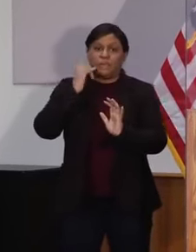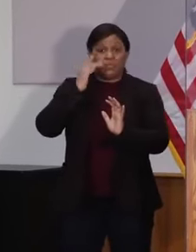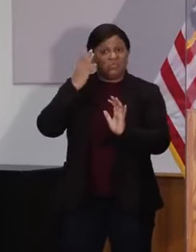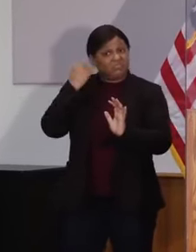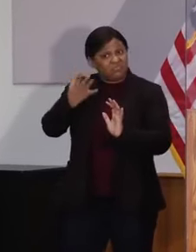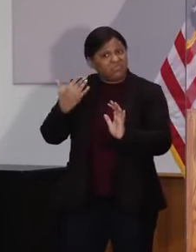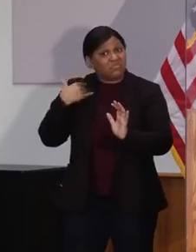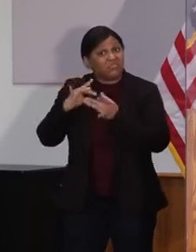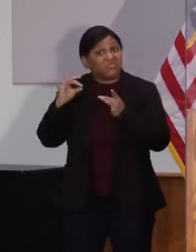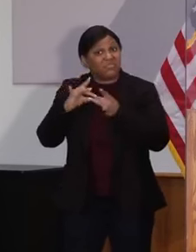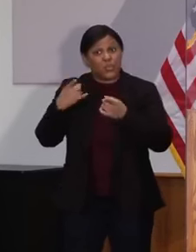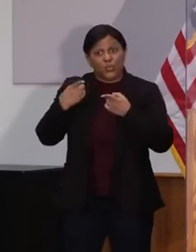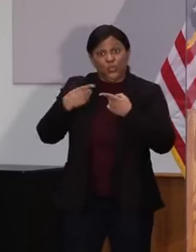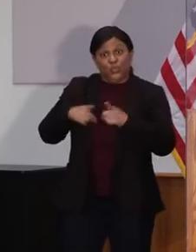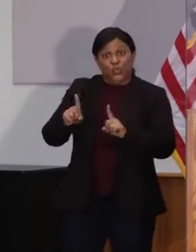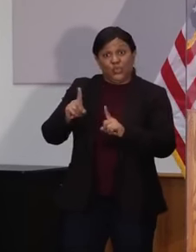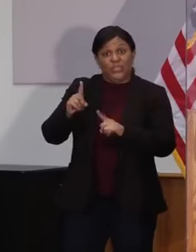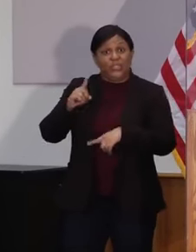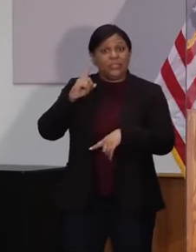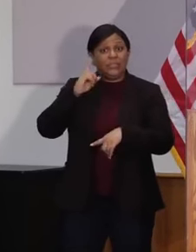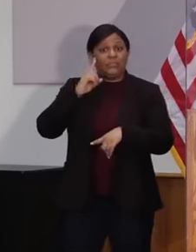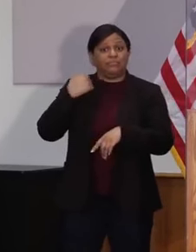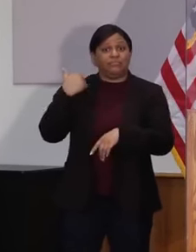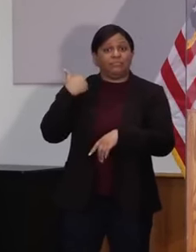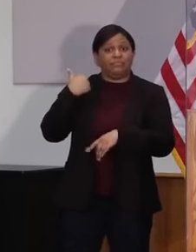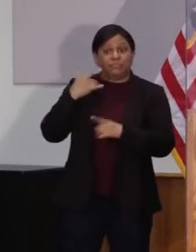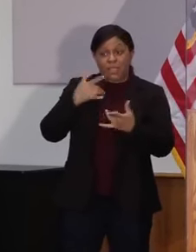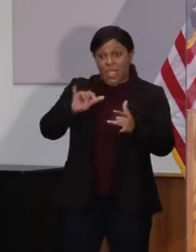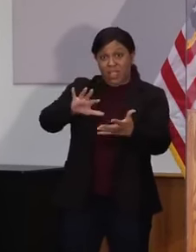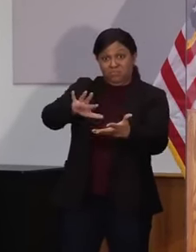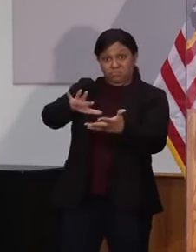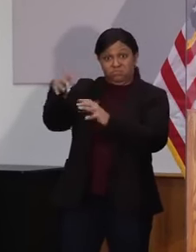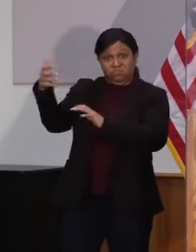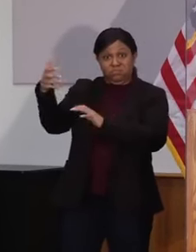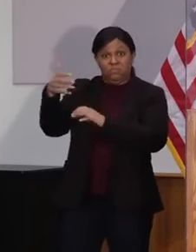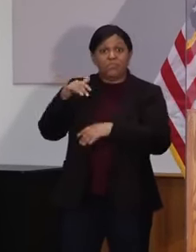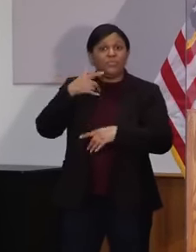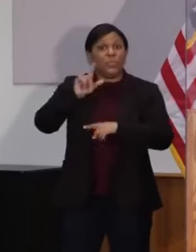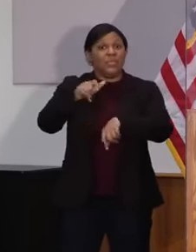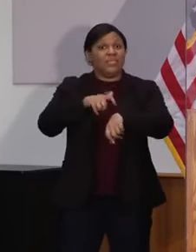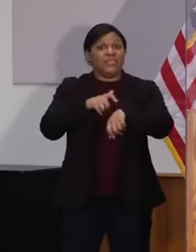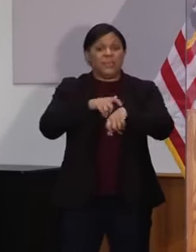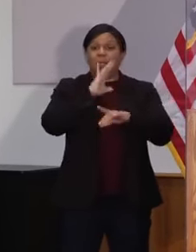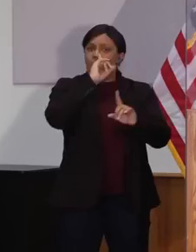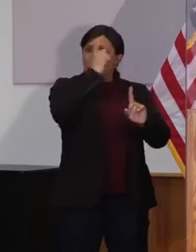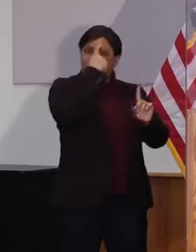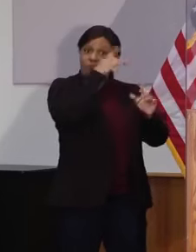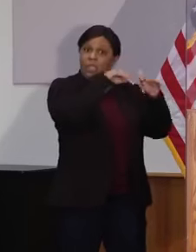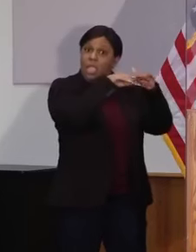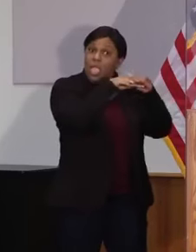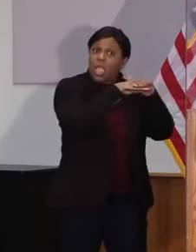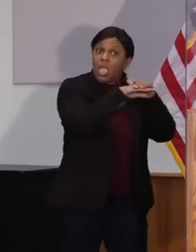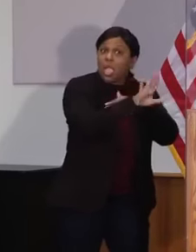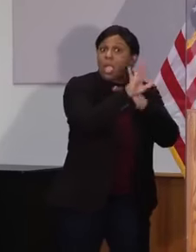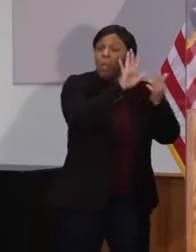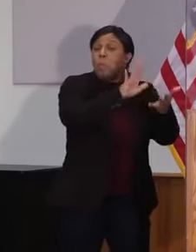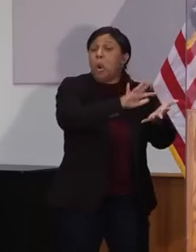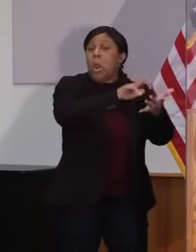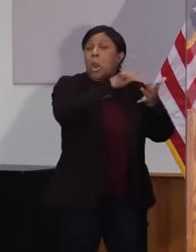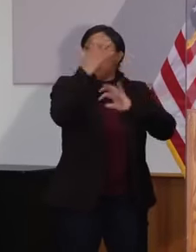it during May and June. We did it during the period of the insurrection, and we will do it again. I am